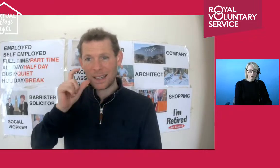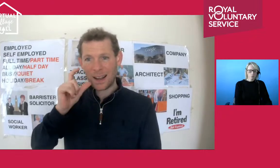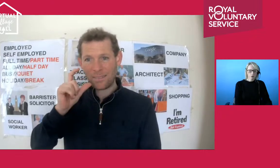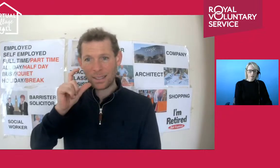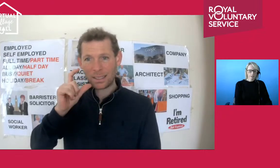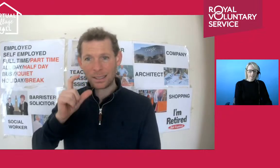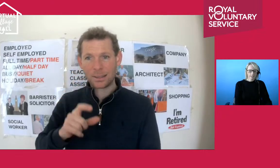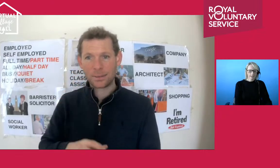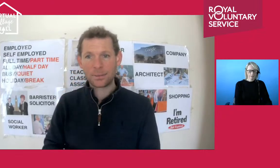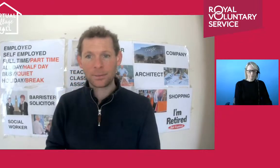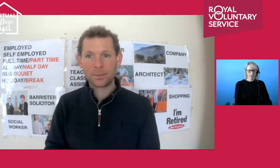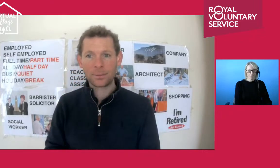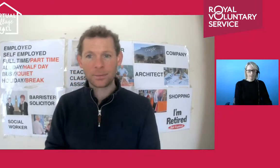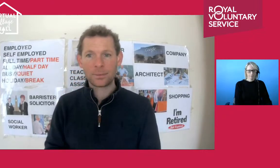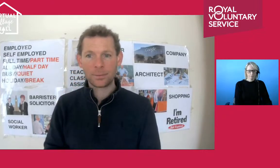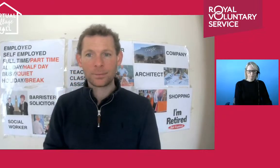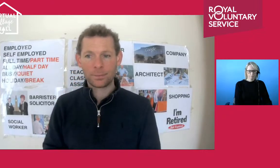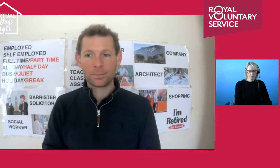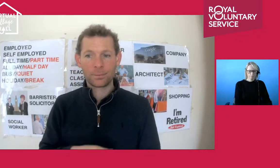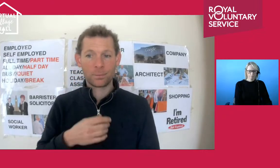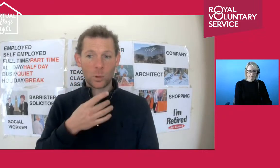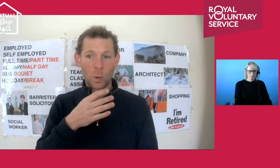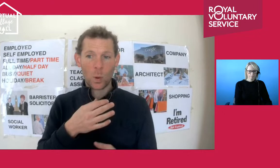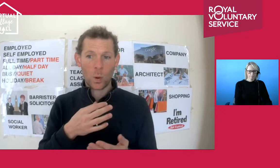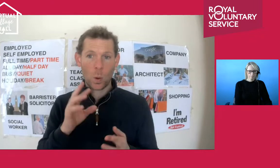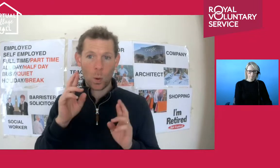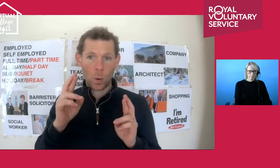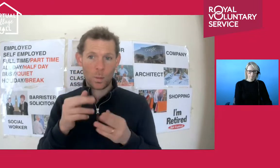So I work in a cafe.